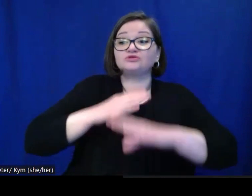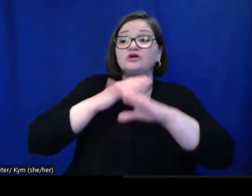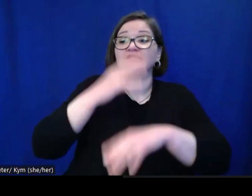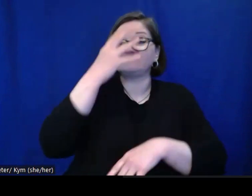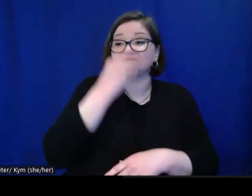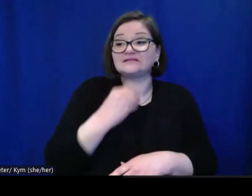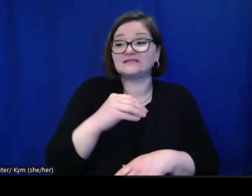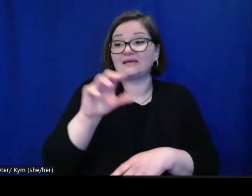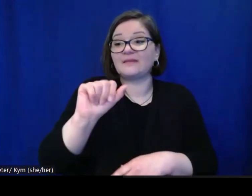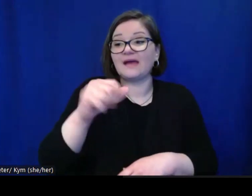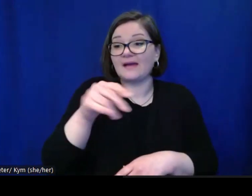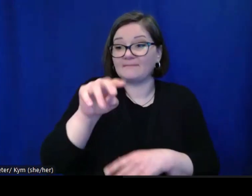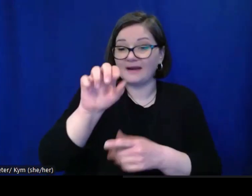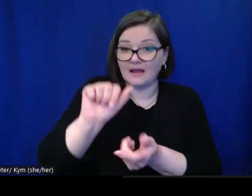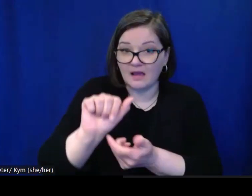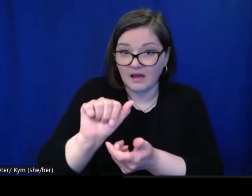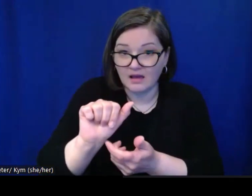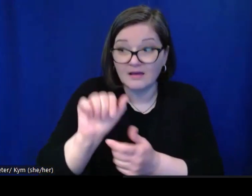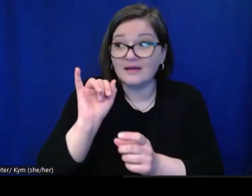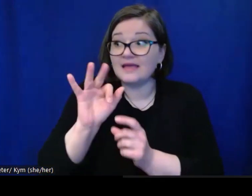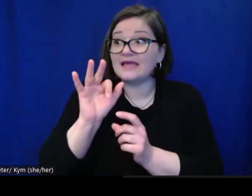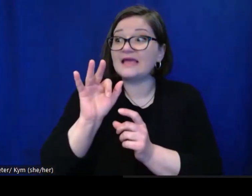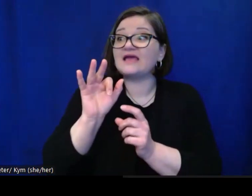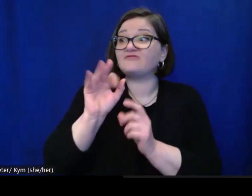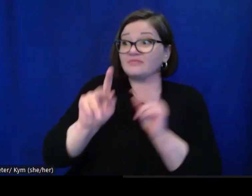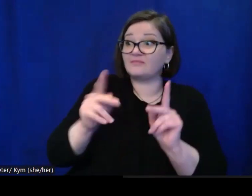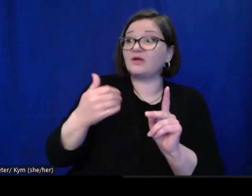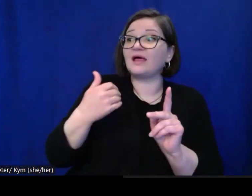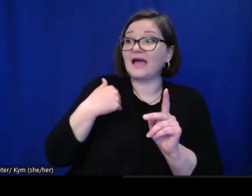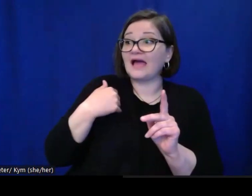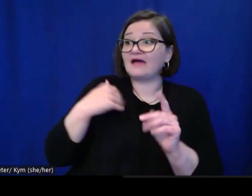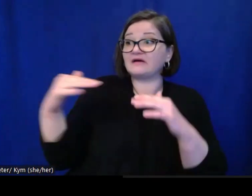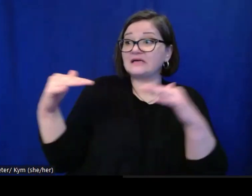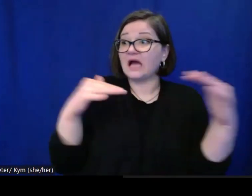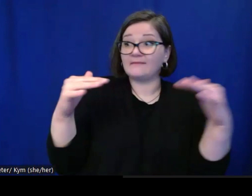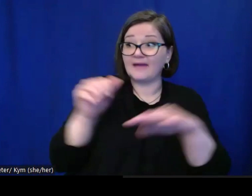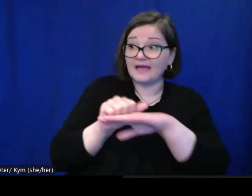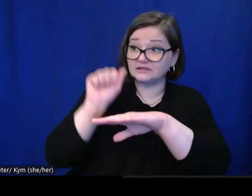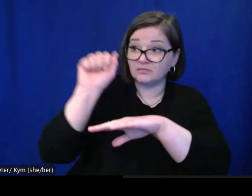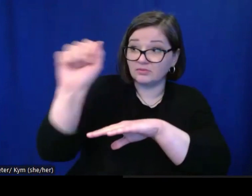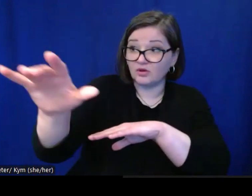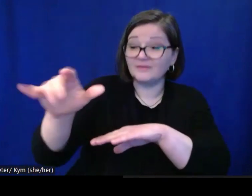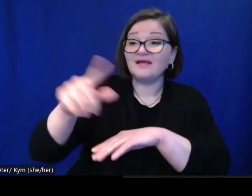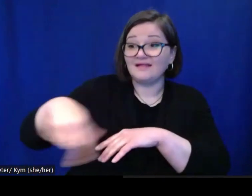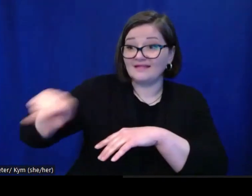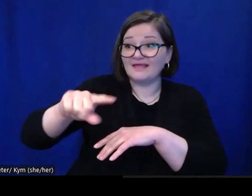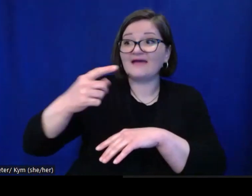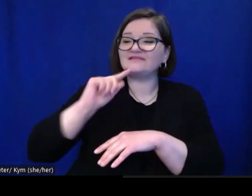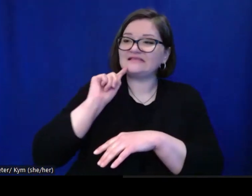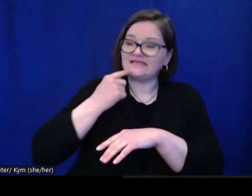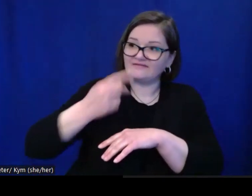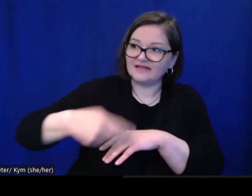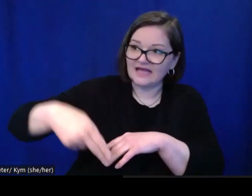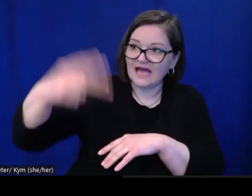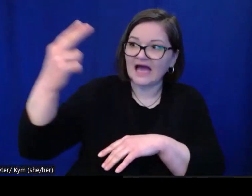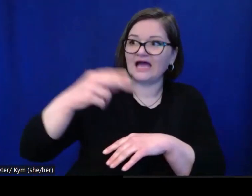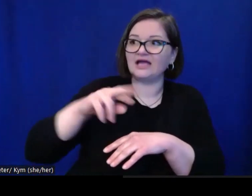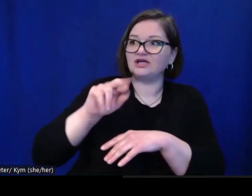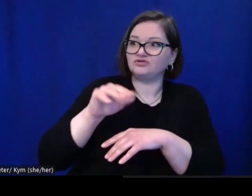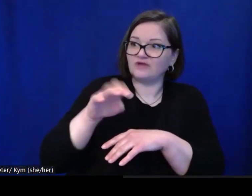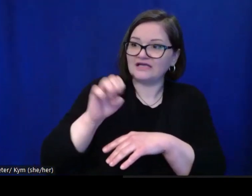Veterans who have combat deployments have significantly higher rates of obstructive sleep